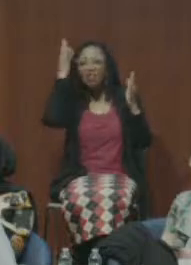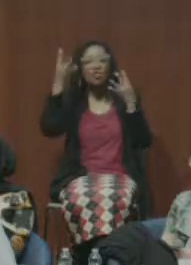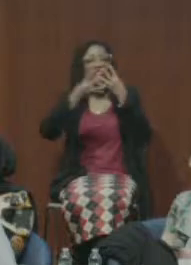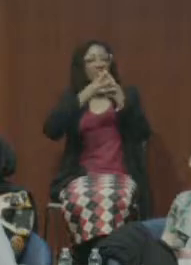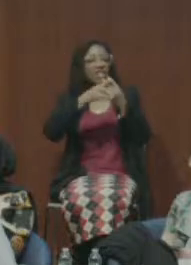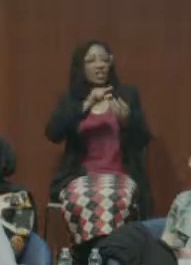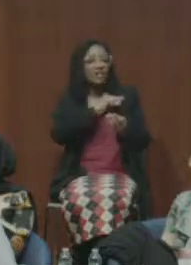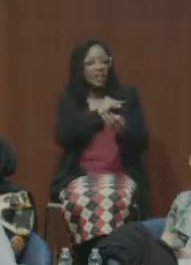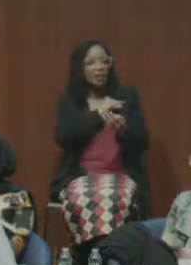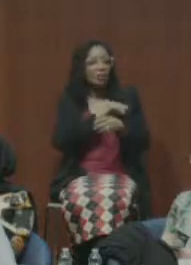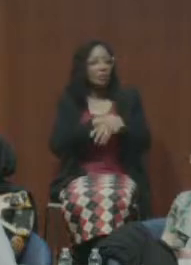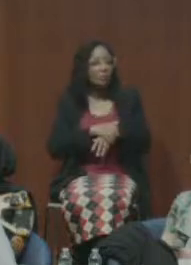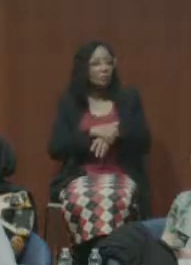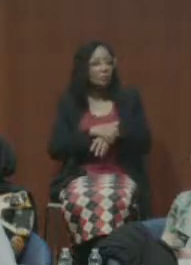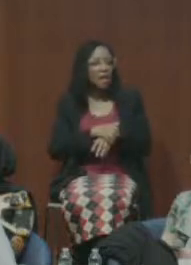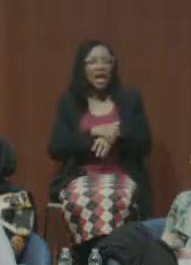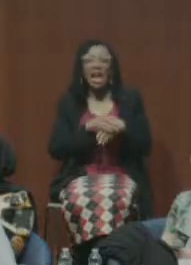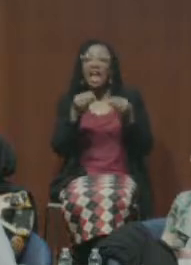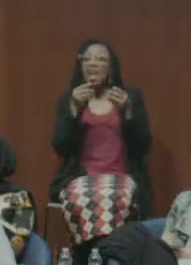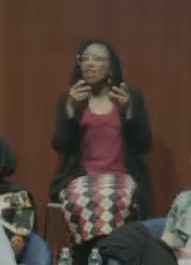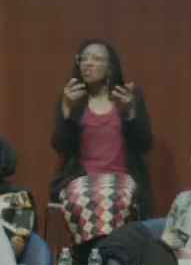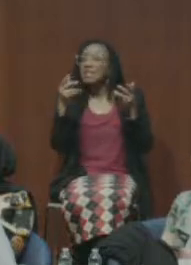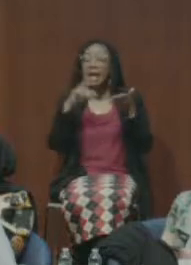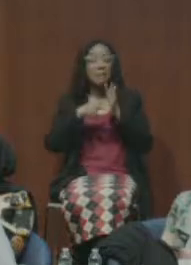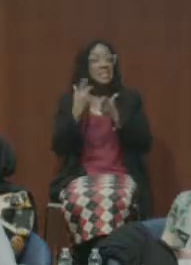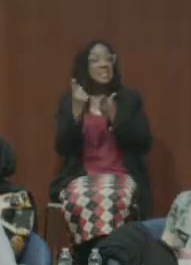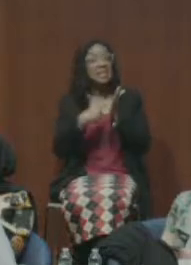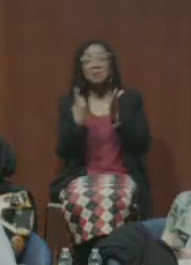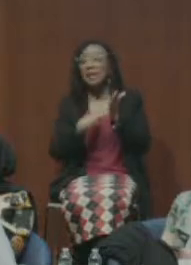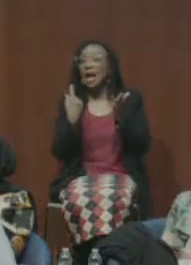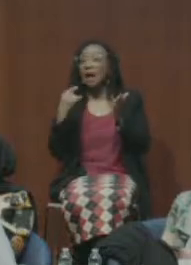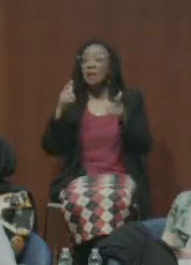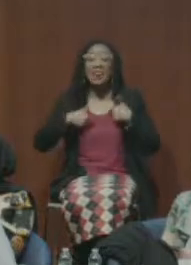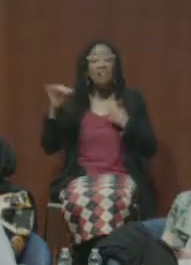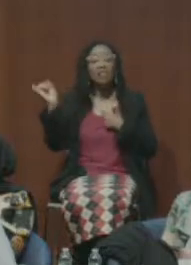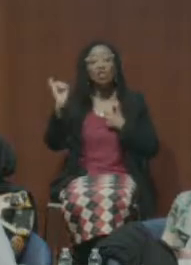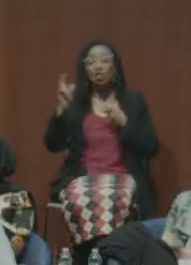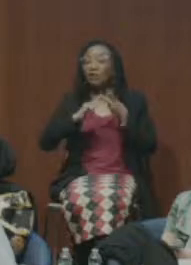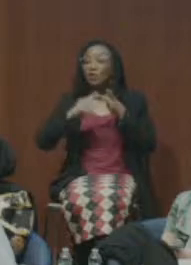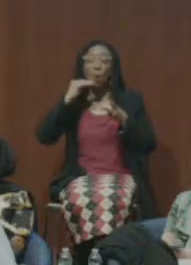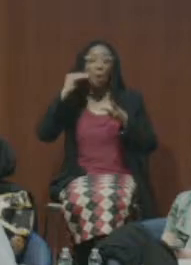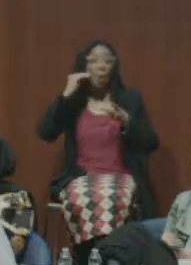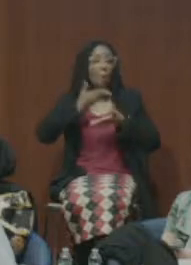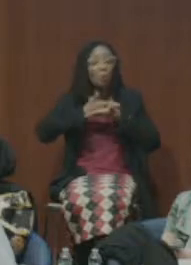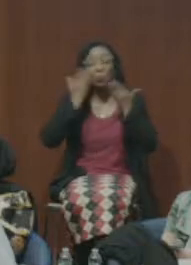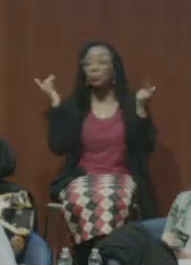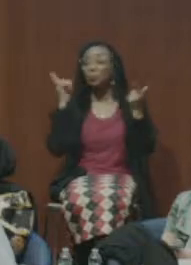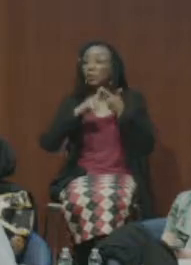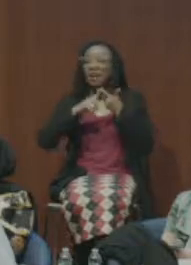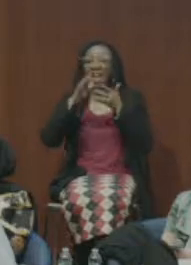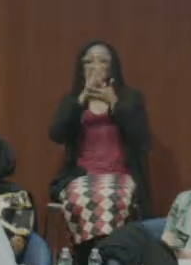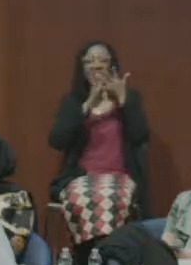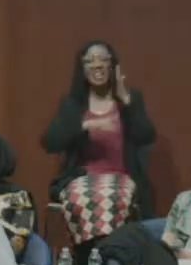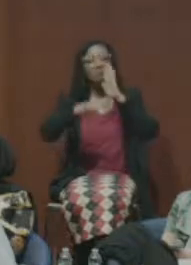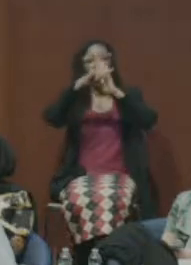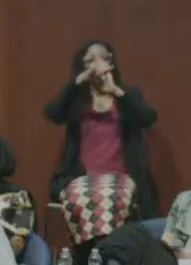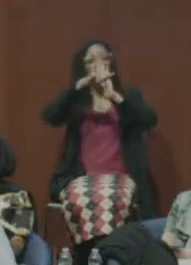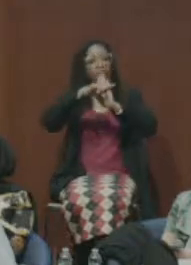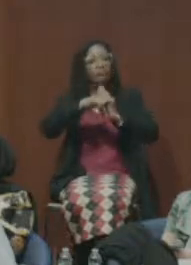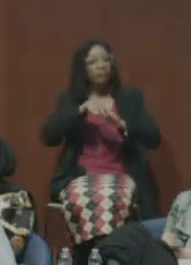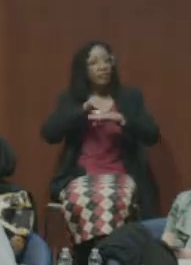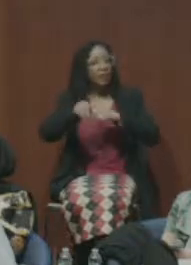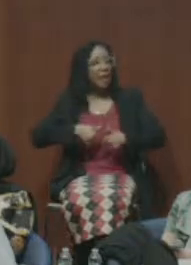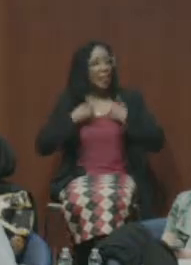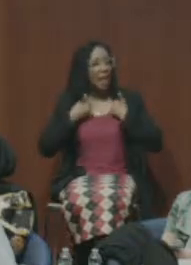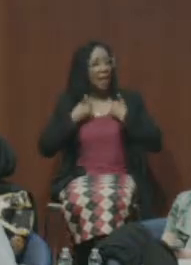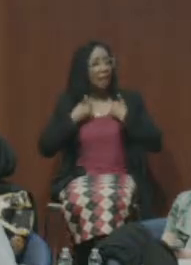It blocks you from housing, jobs, student loans, licensures, and all types of stuff. And the New York